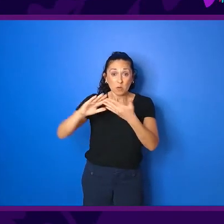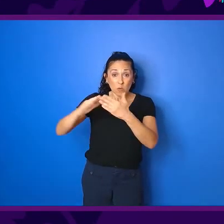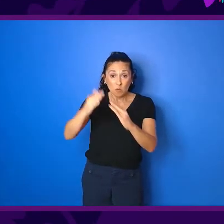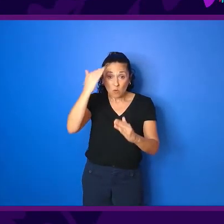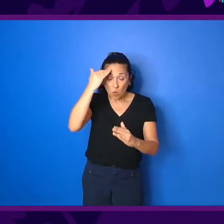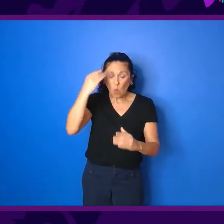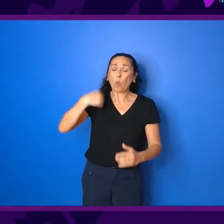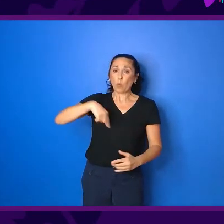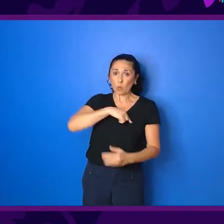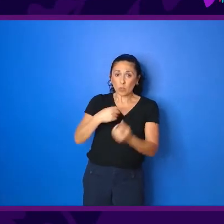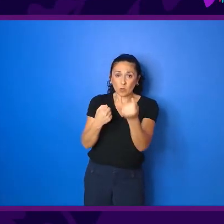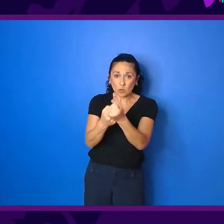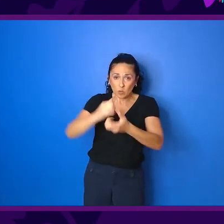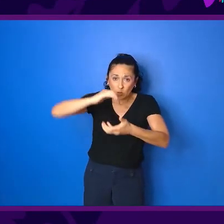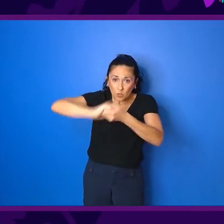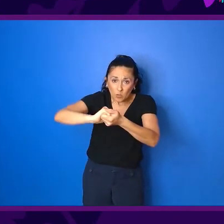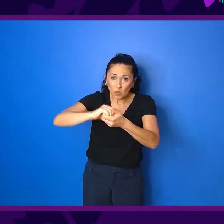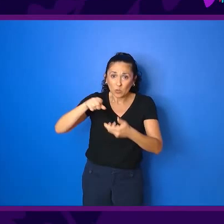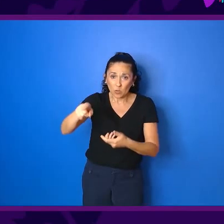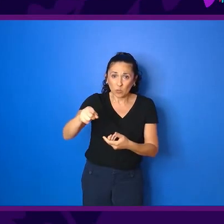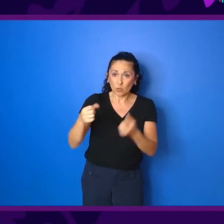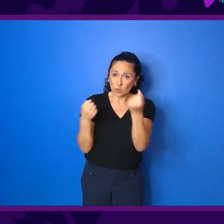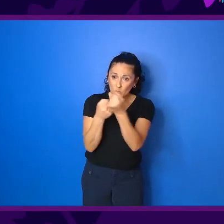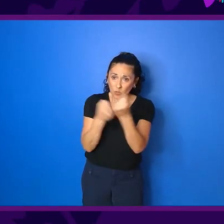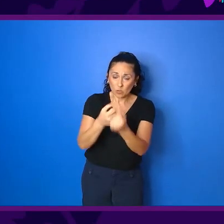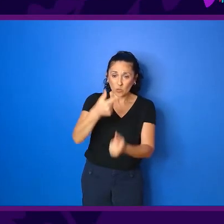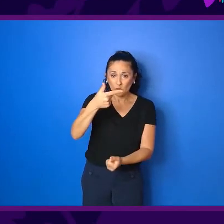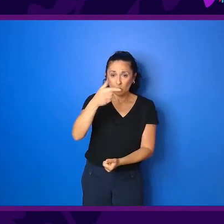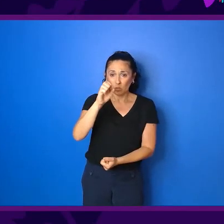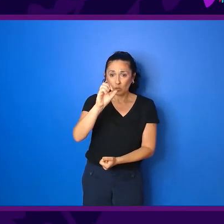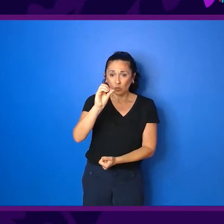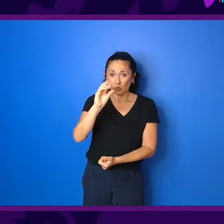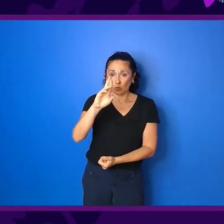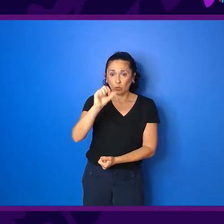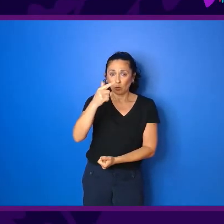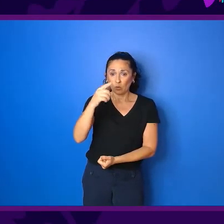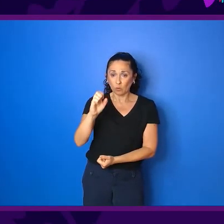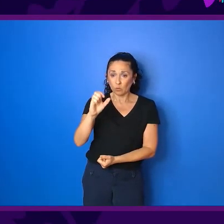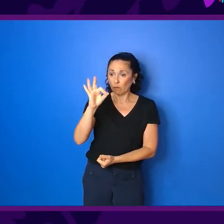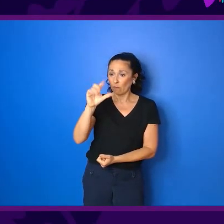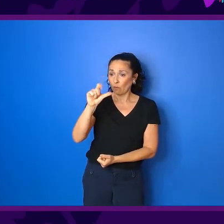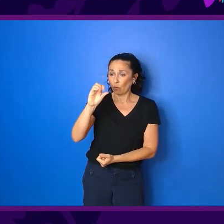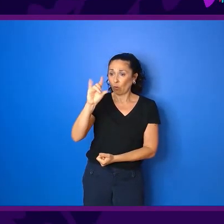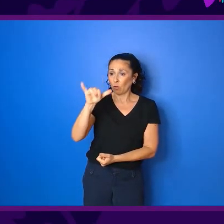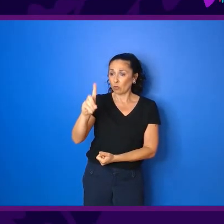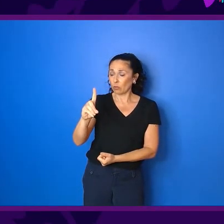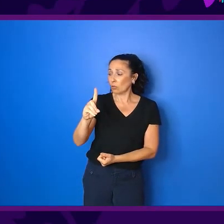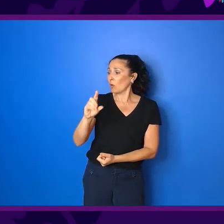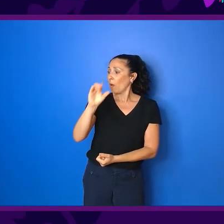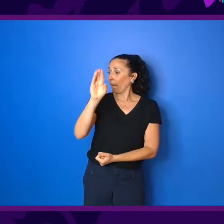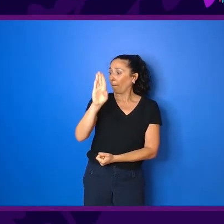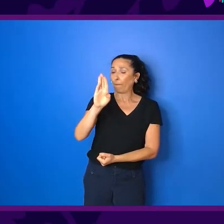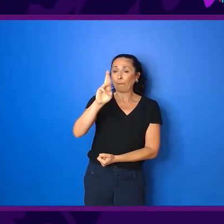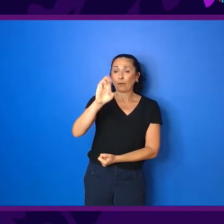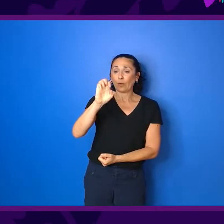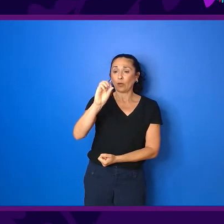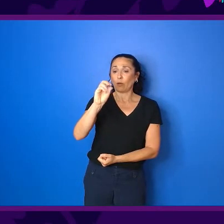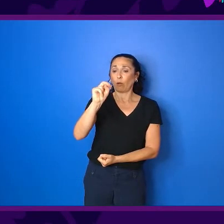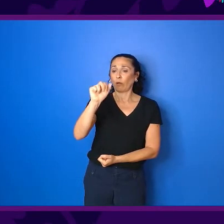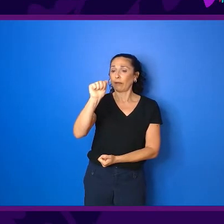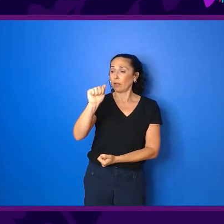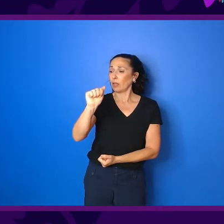support of George Floyd, Breonna Taylor, Ahmaud Arbery, Tamir Rice, Oscar Grant, Philando